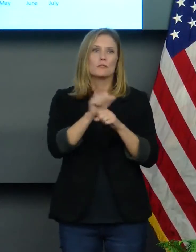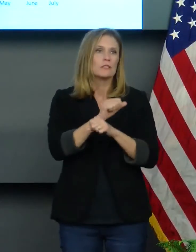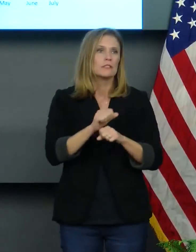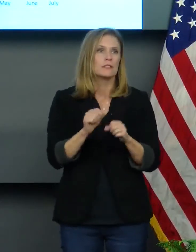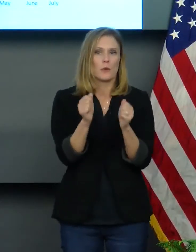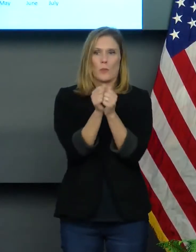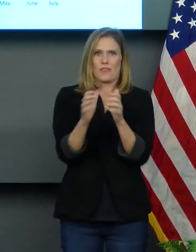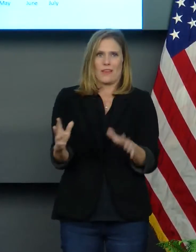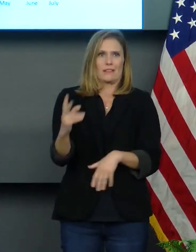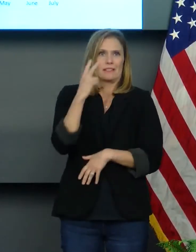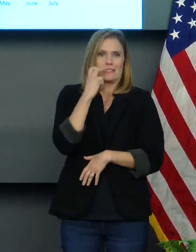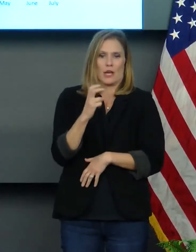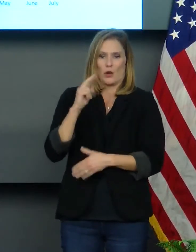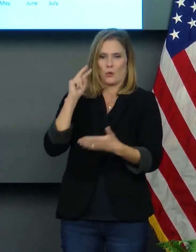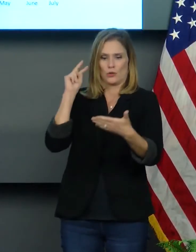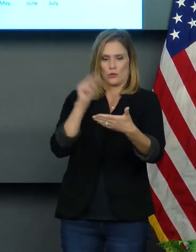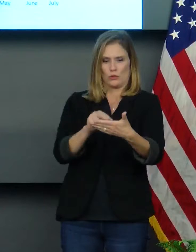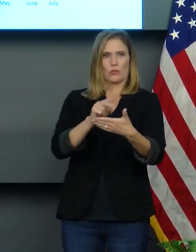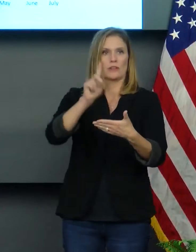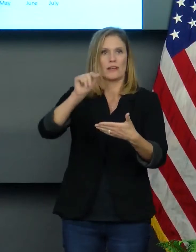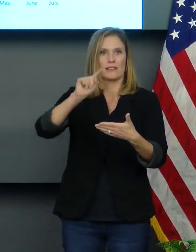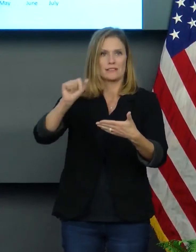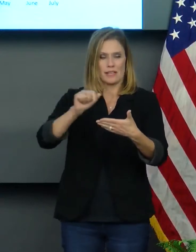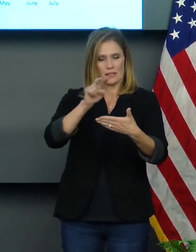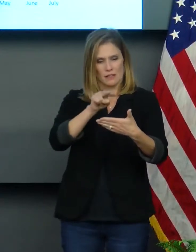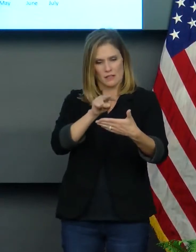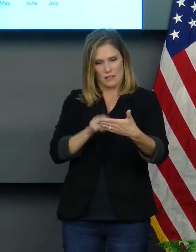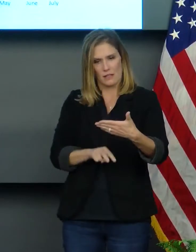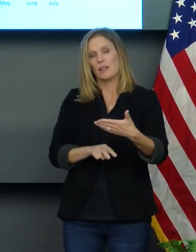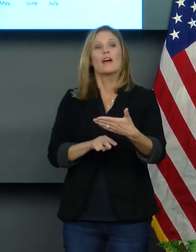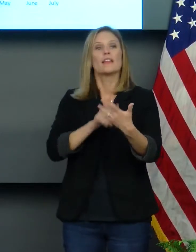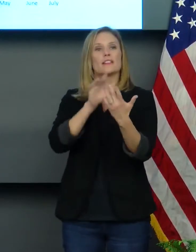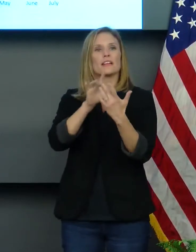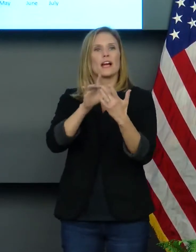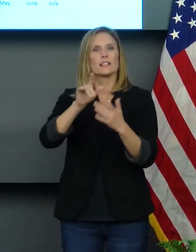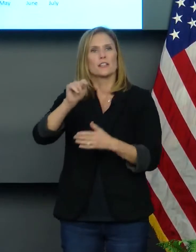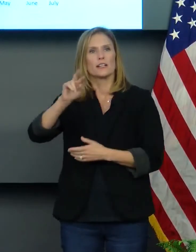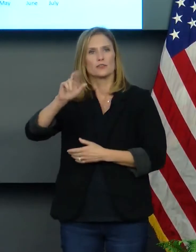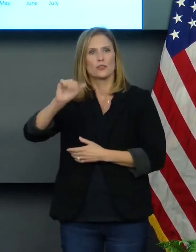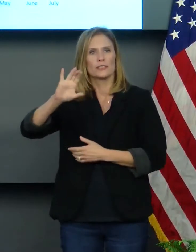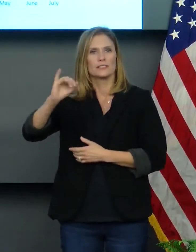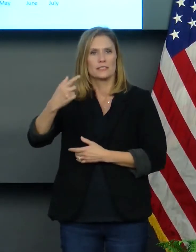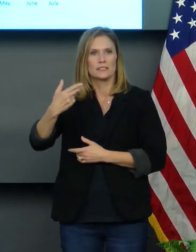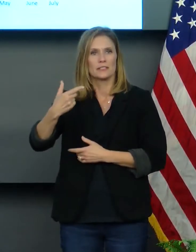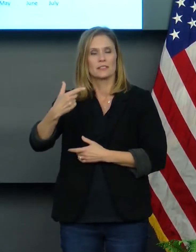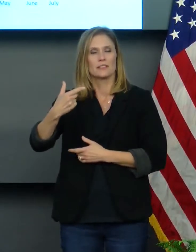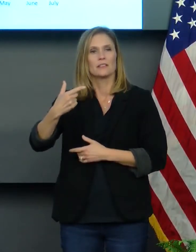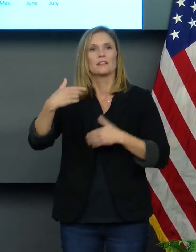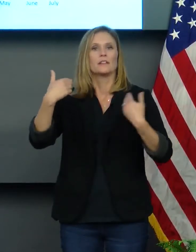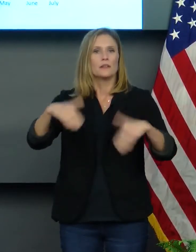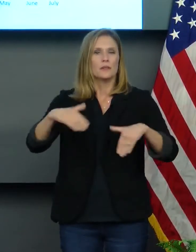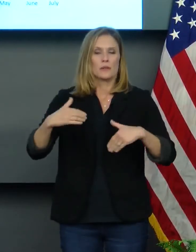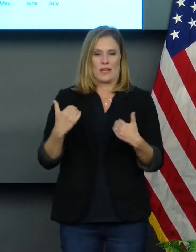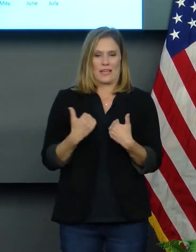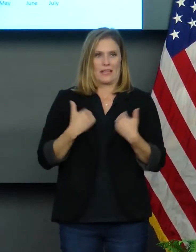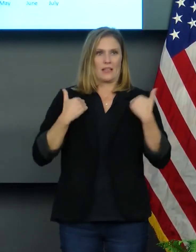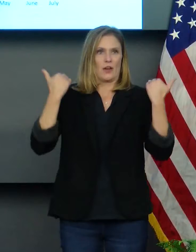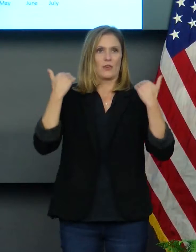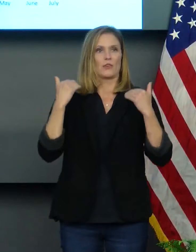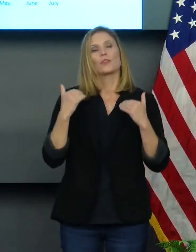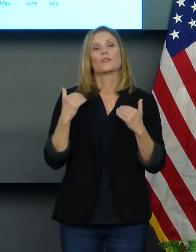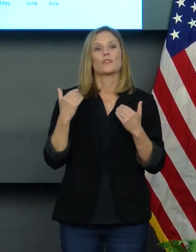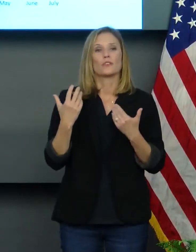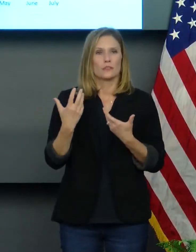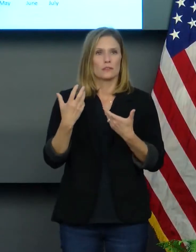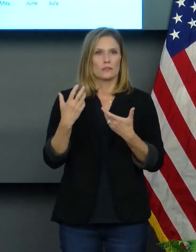when you look at the data and when you dig into the contact tracing data that we see. There's significant transmission amongst younger individuals, including